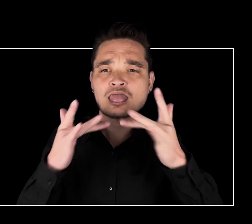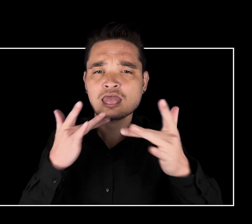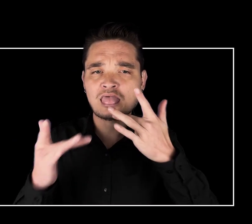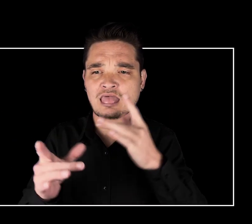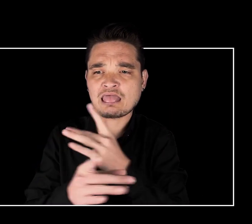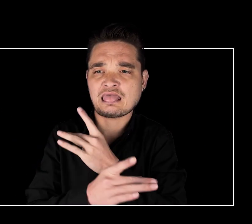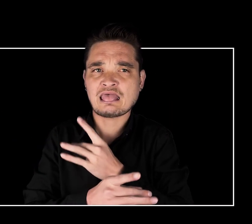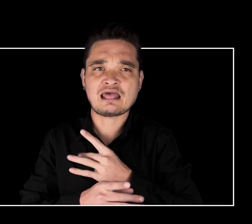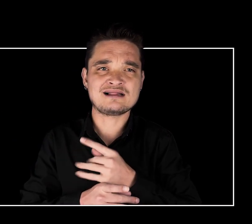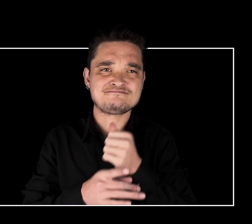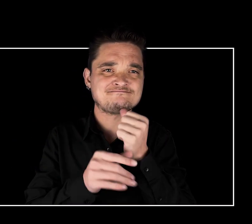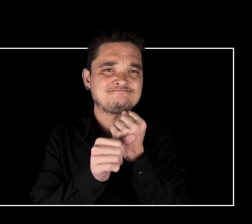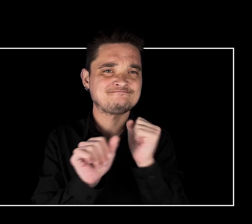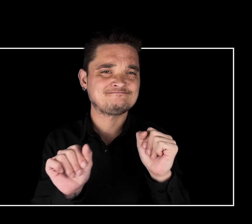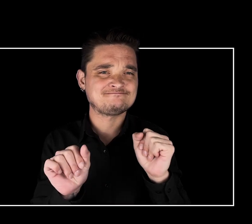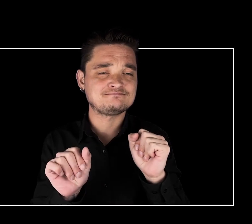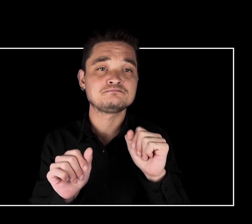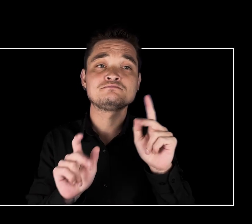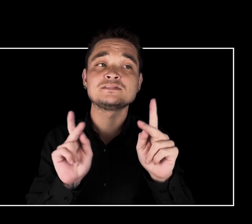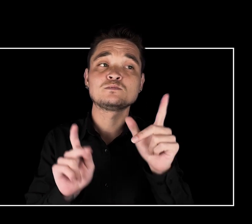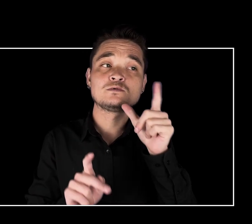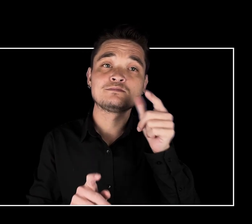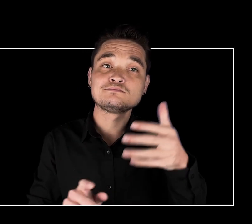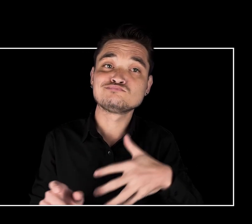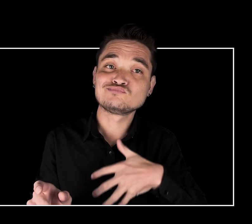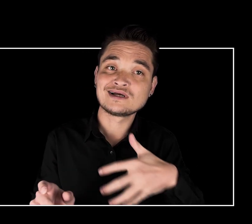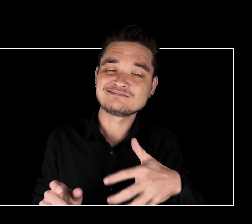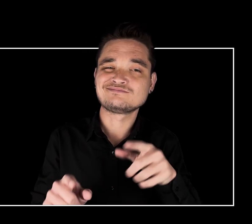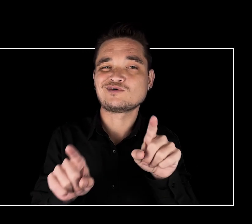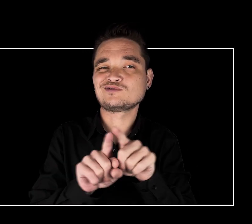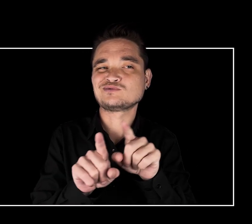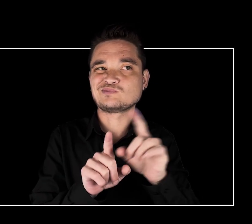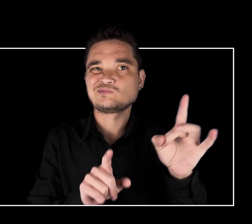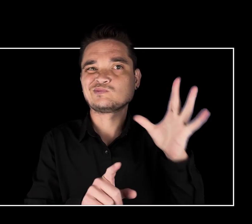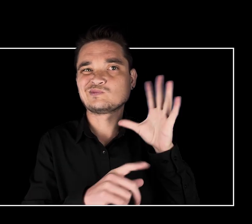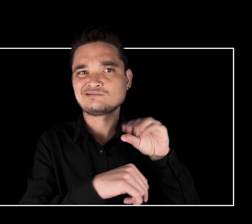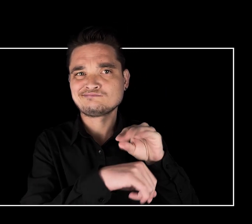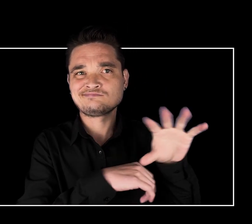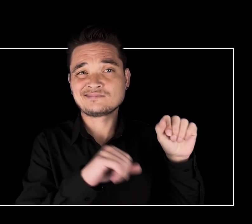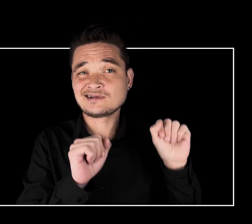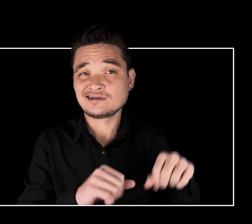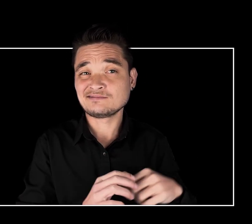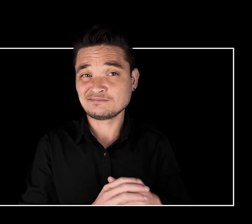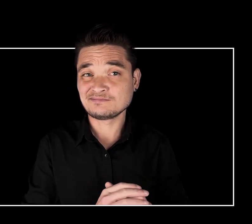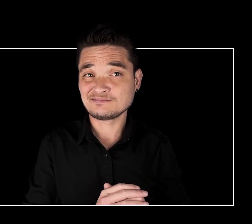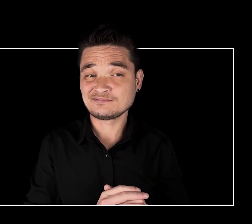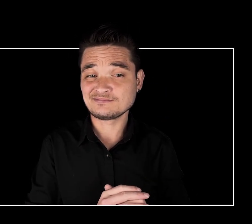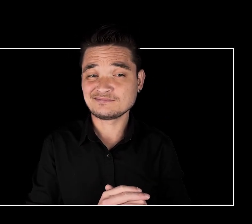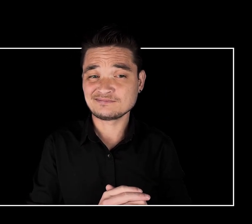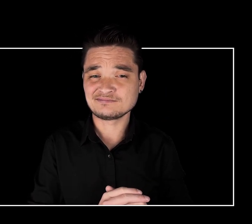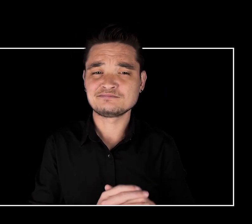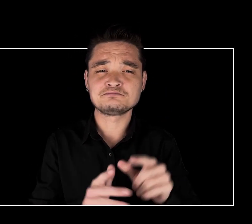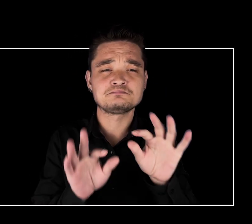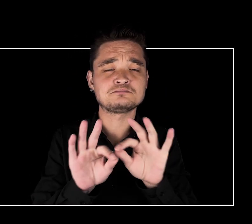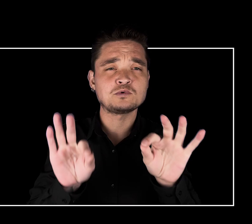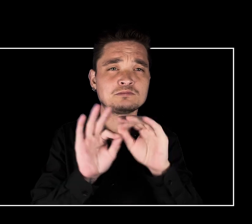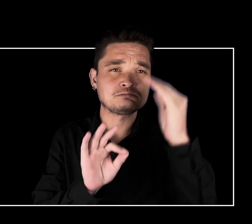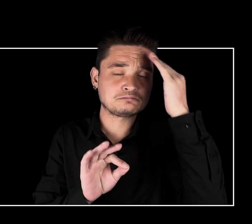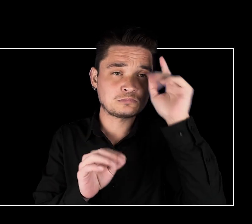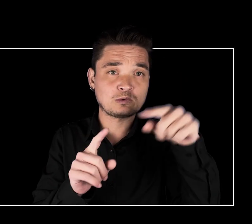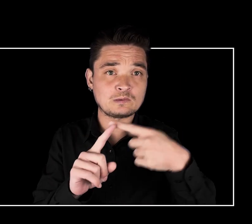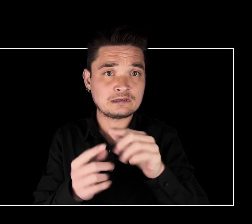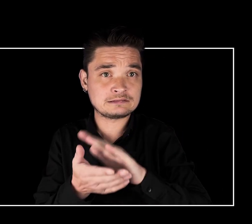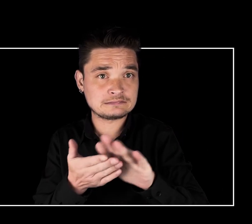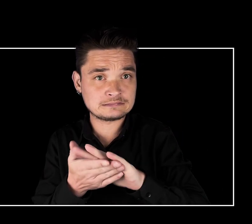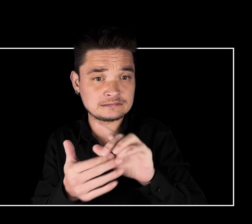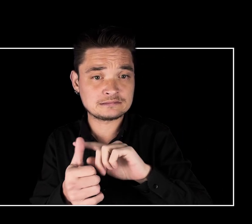mouths. People who are pregnant are also more vulnerable to these health impacts. It is important to